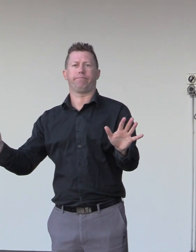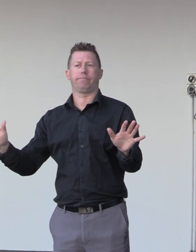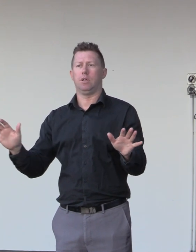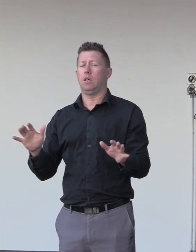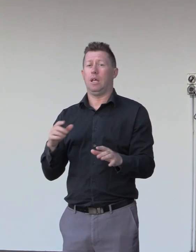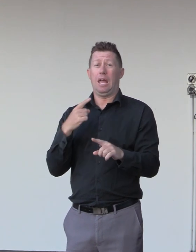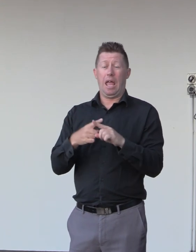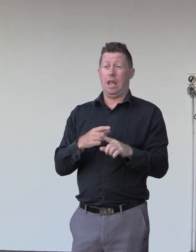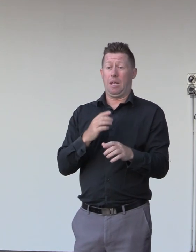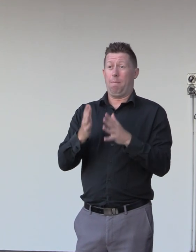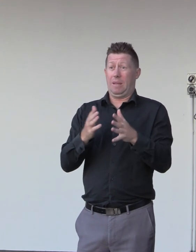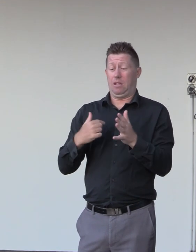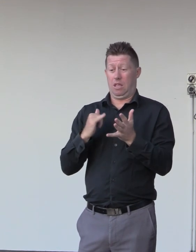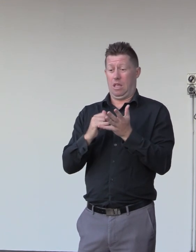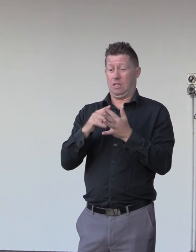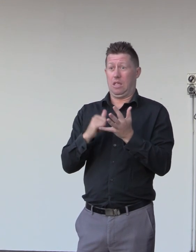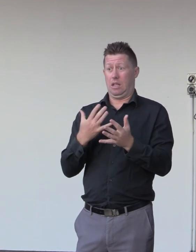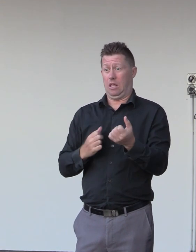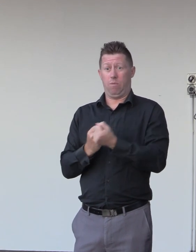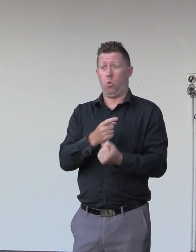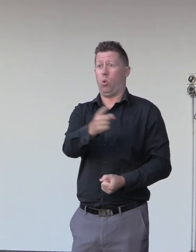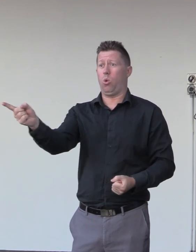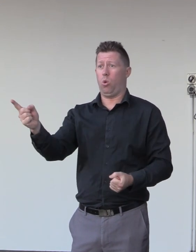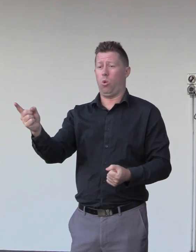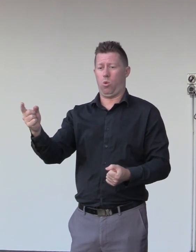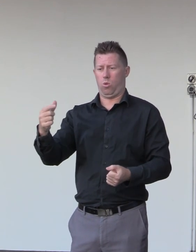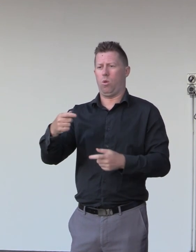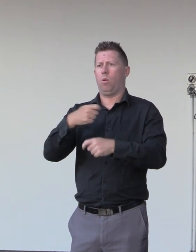the emergency services workers at risk. So that's the forecast for the next few days.